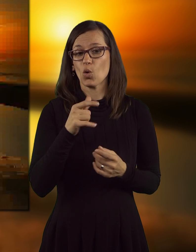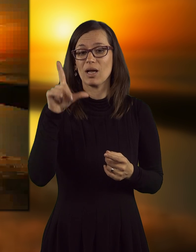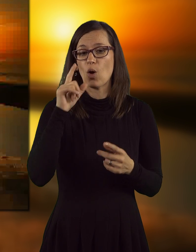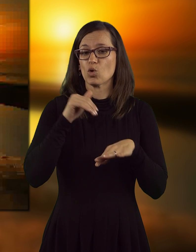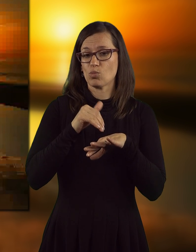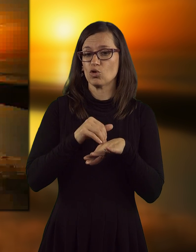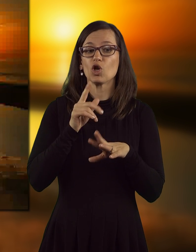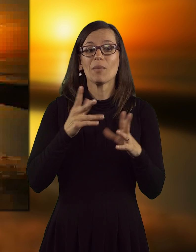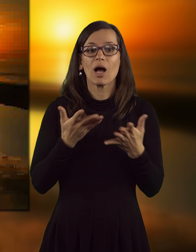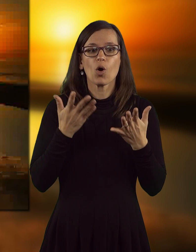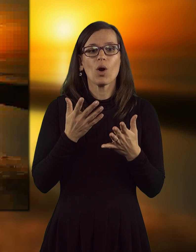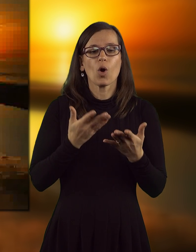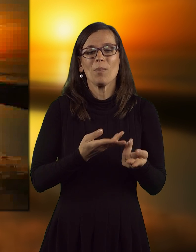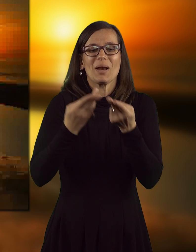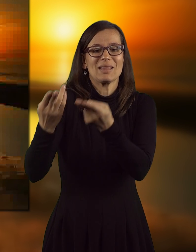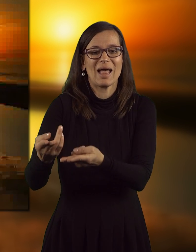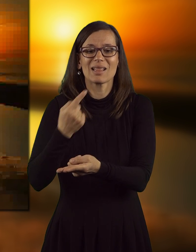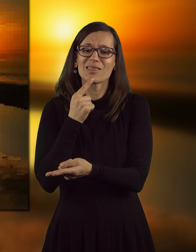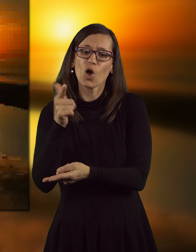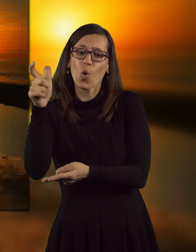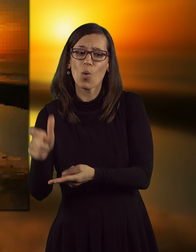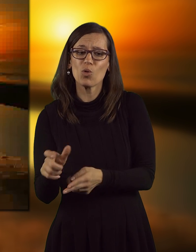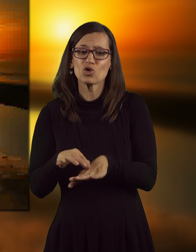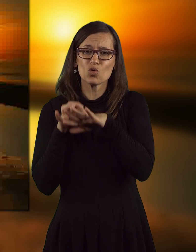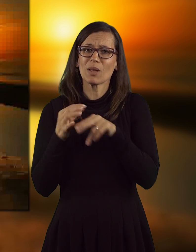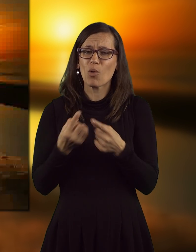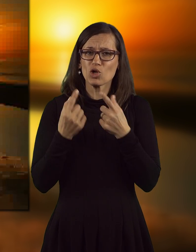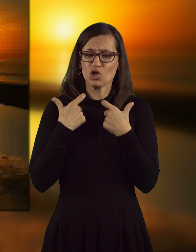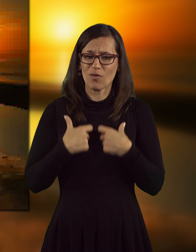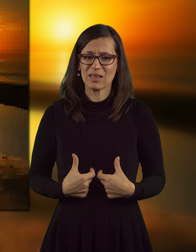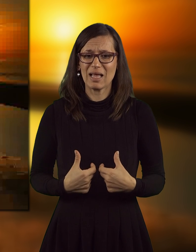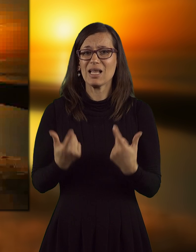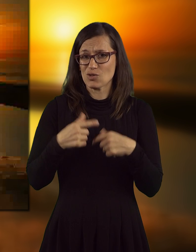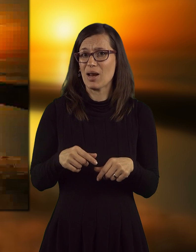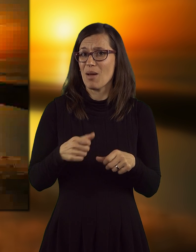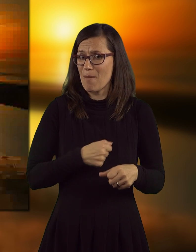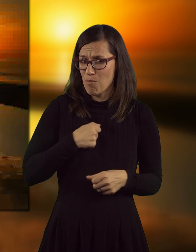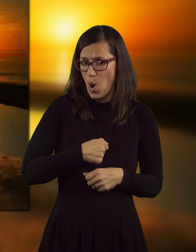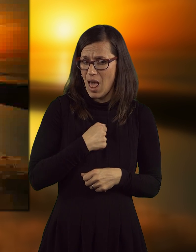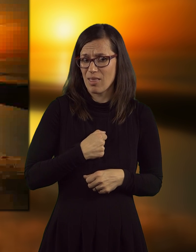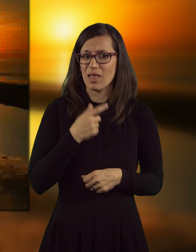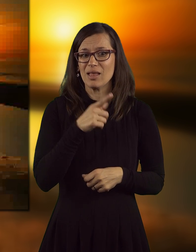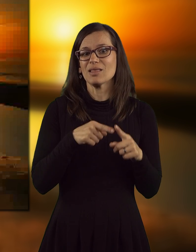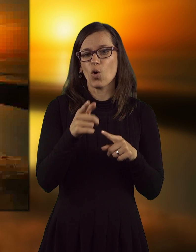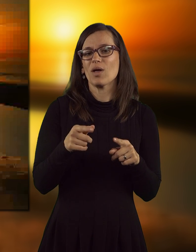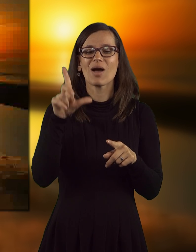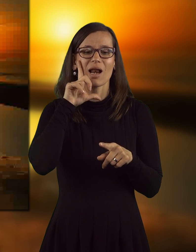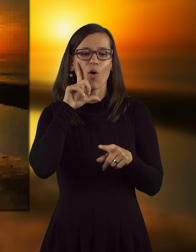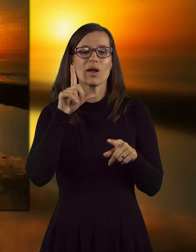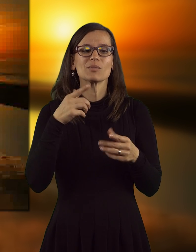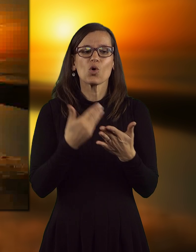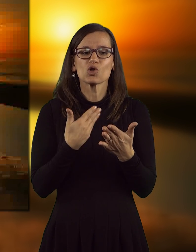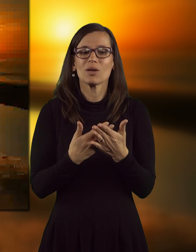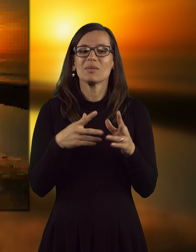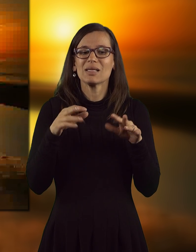message. But how do you get it across to someone who is feeling pain in their body, or who has some disease? And that's the thing about medicine